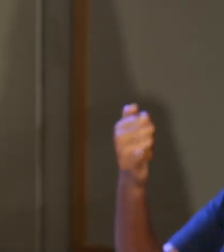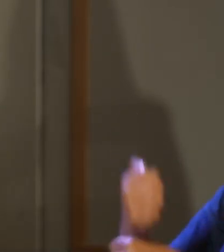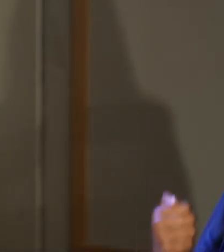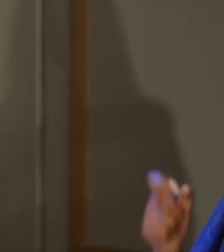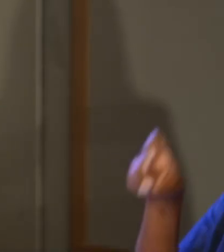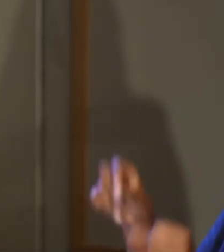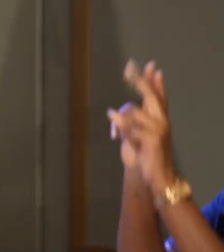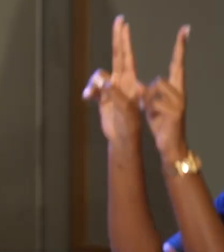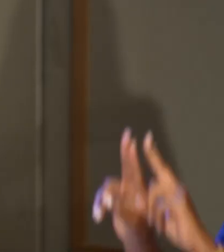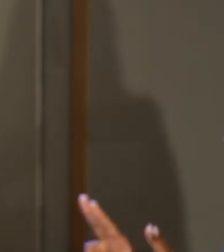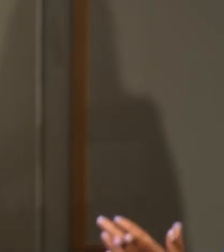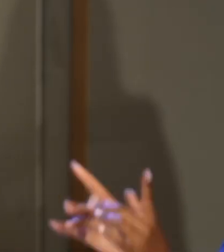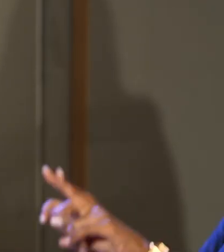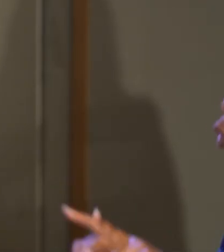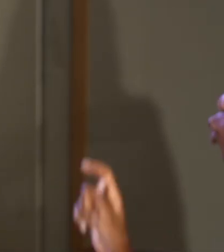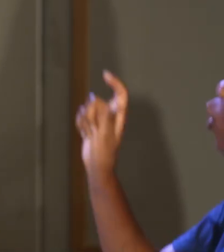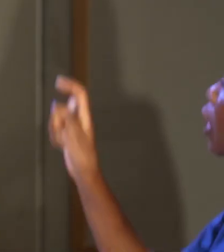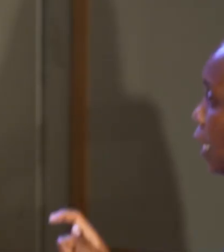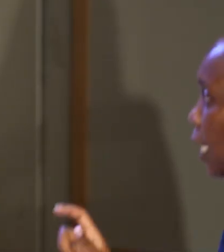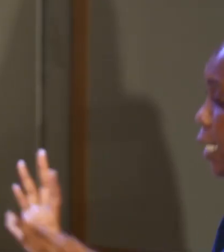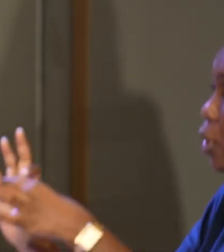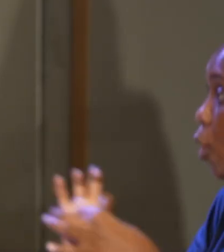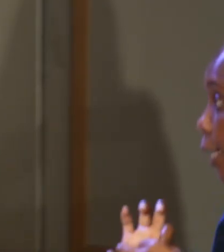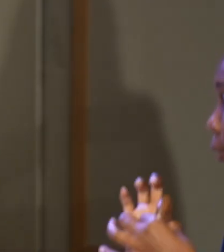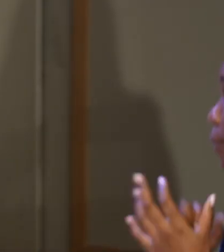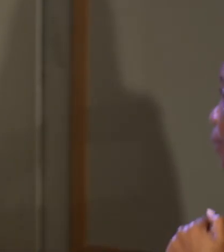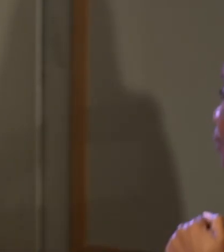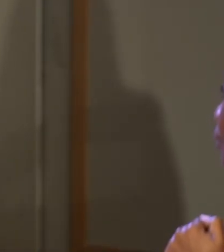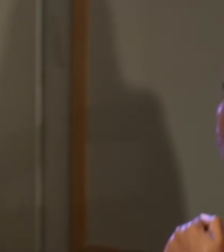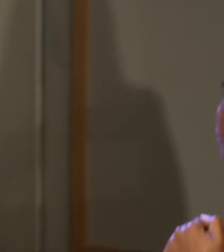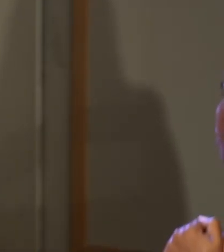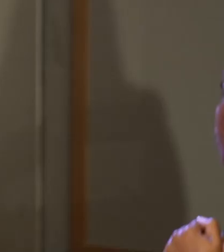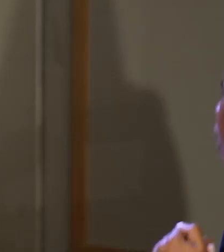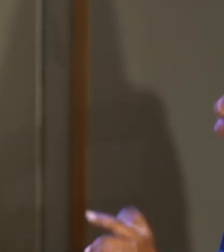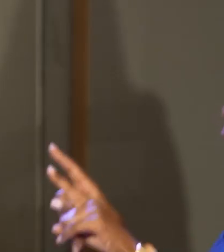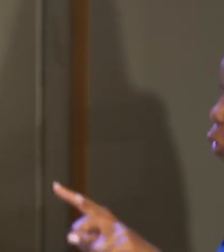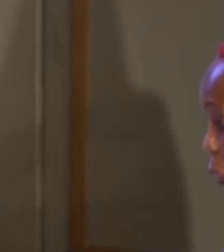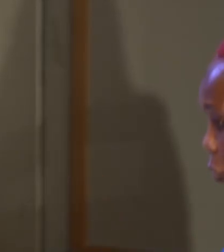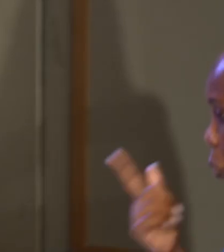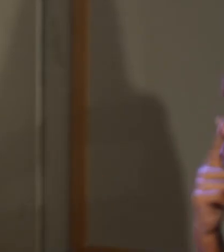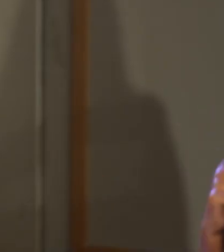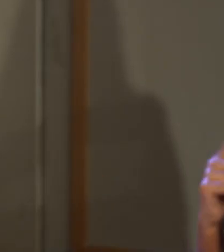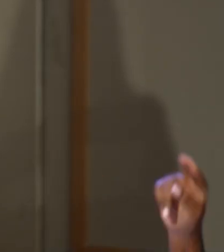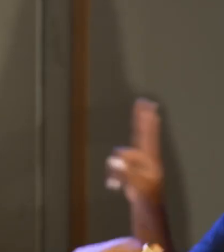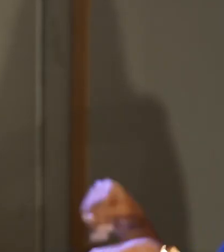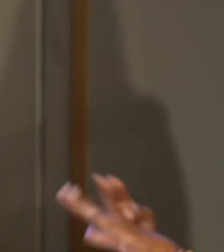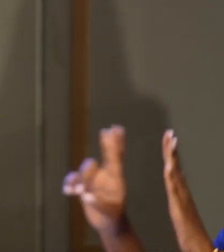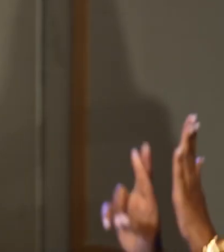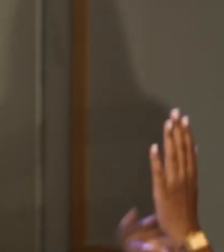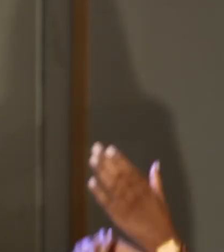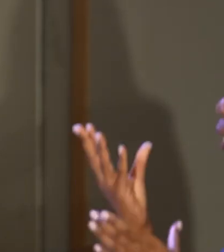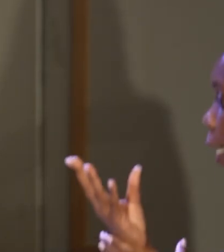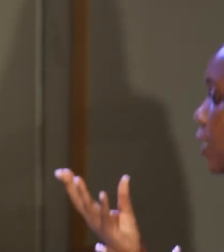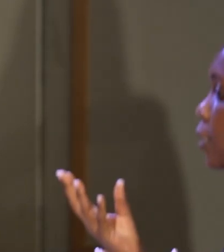be international and regionally aligned. A fragmented landscape of national rules creates confusion